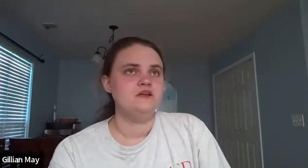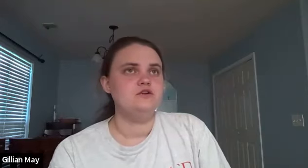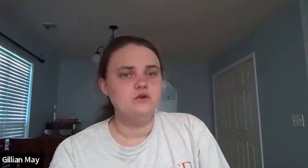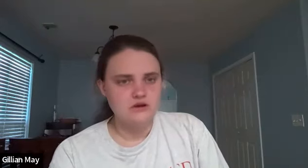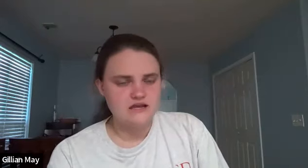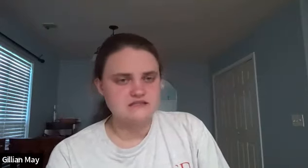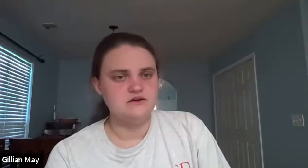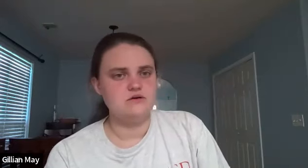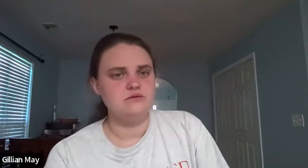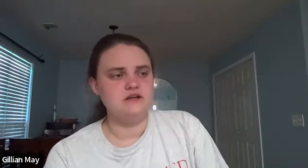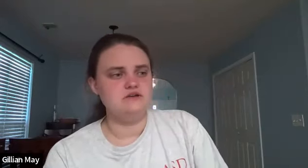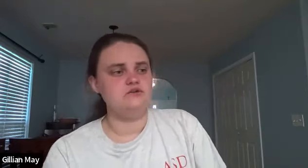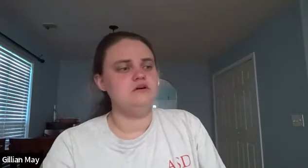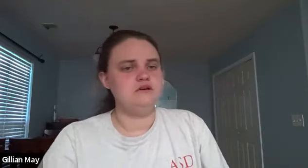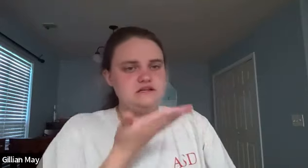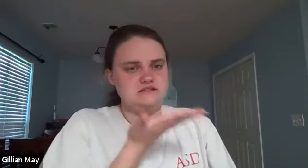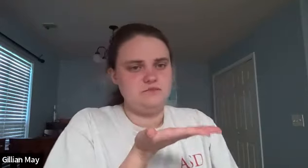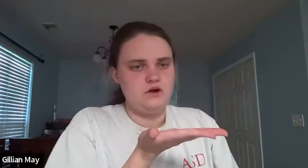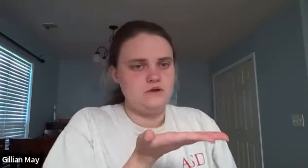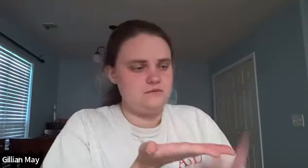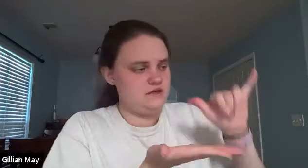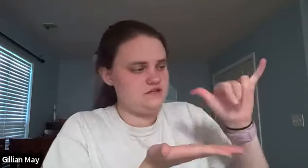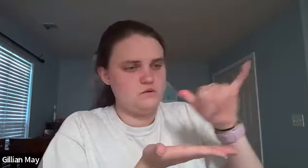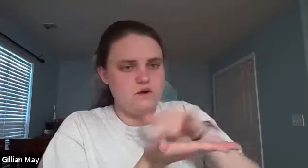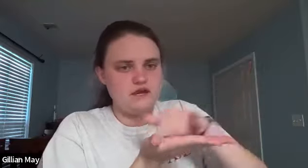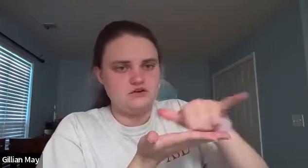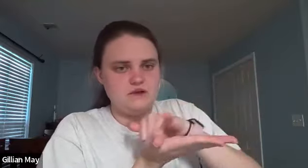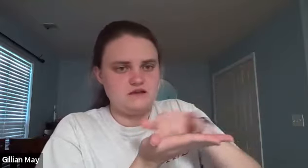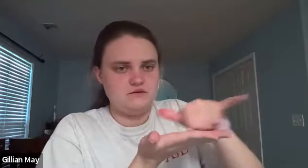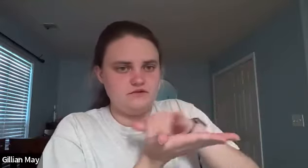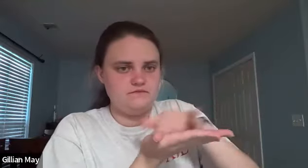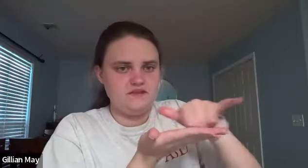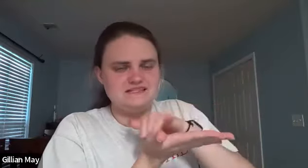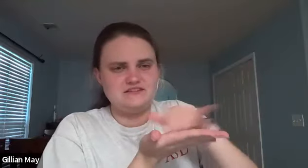New York has its own. New York is palm up and it's a Y and it goes back and forth. And it's like the